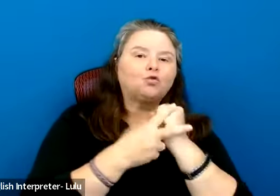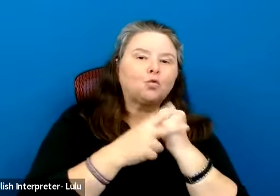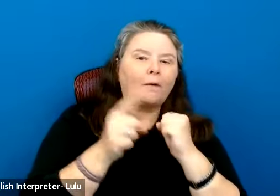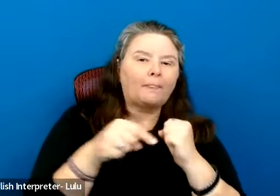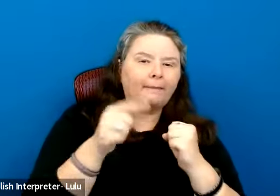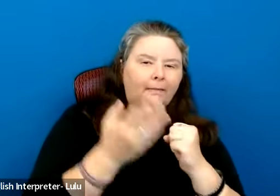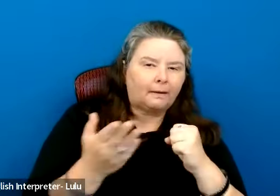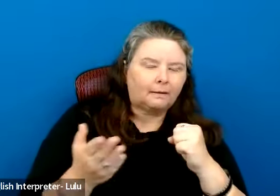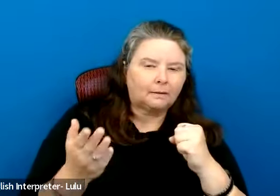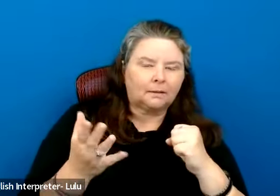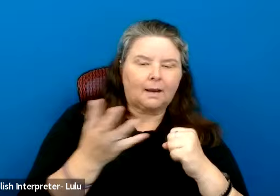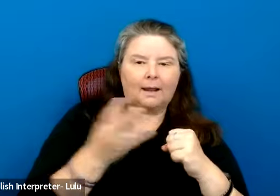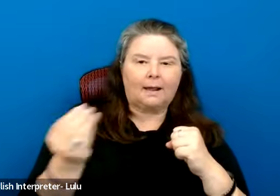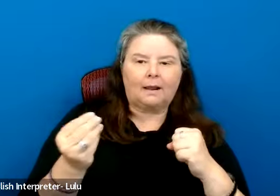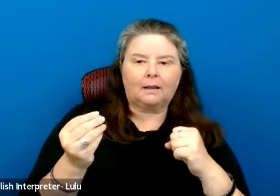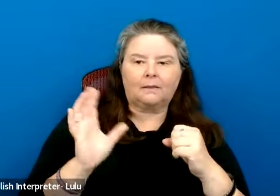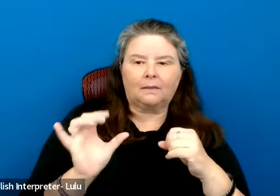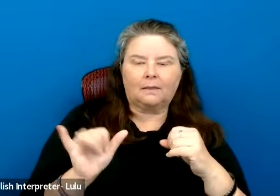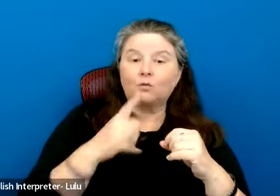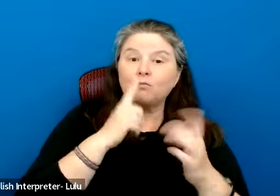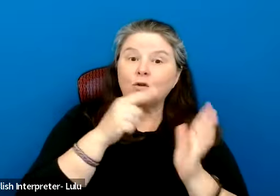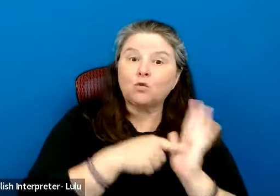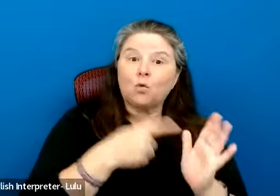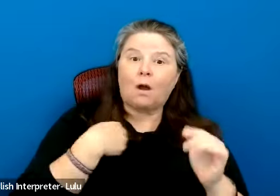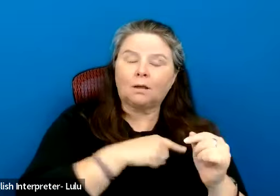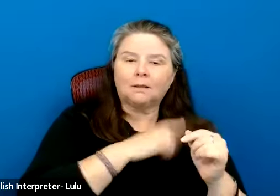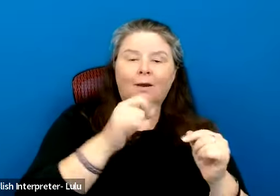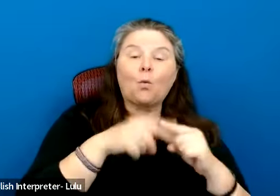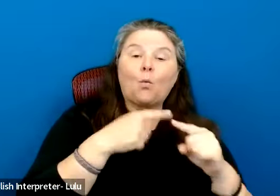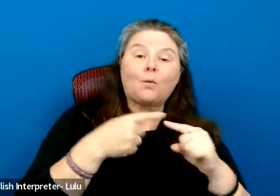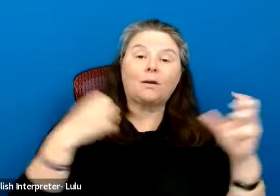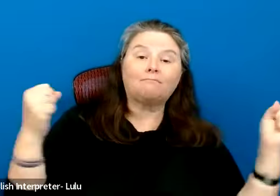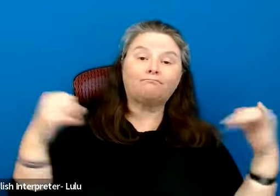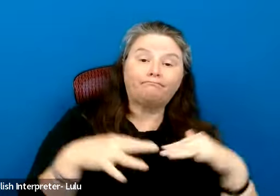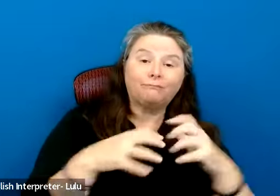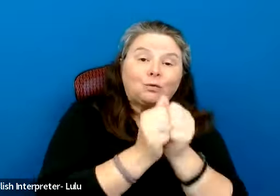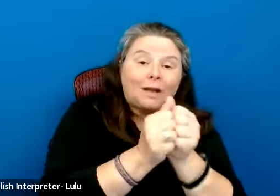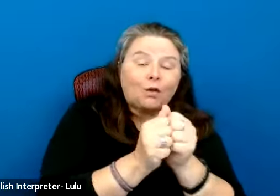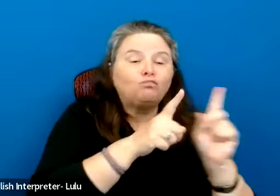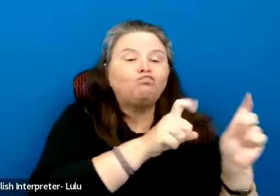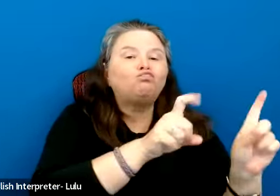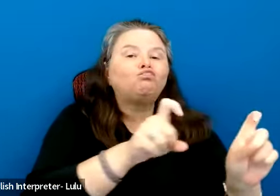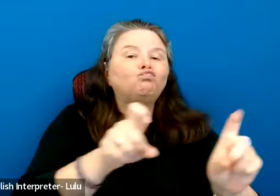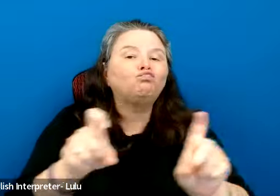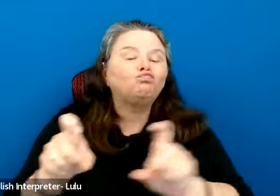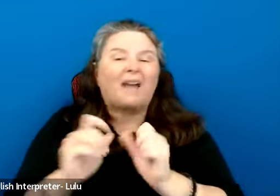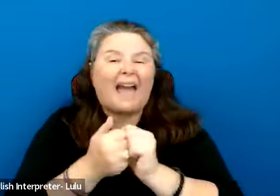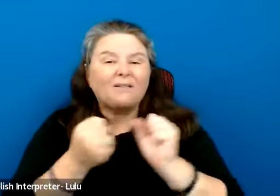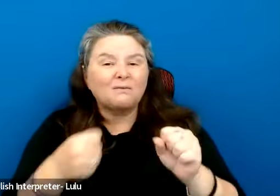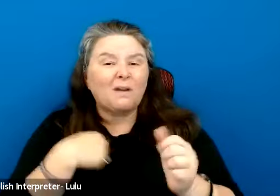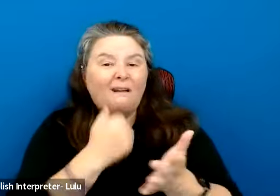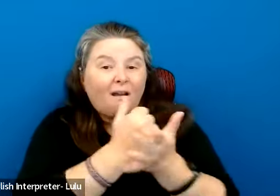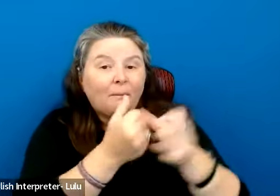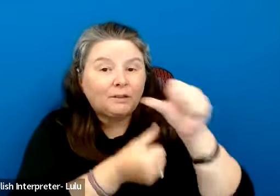things. And it really showed us that when we come together and just ask around how we could help each